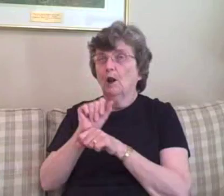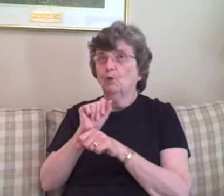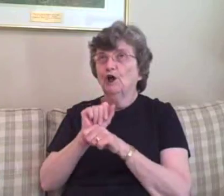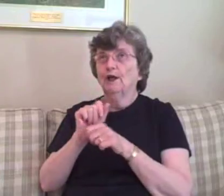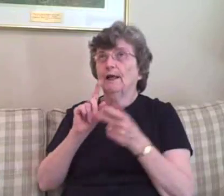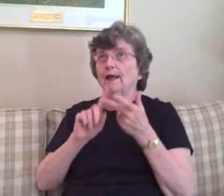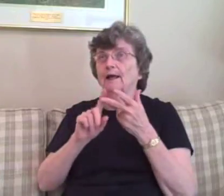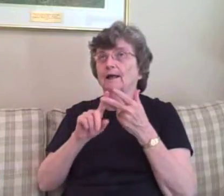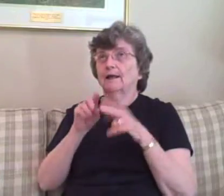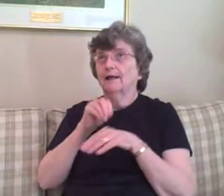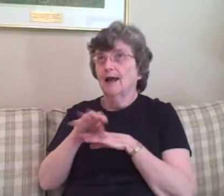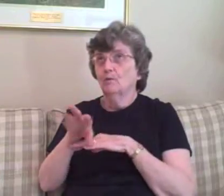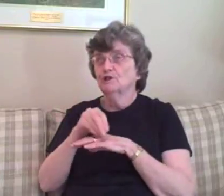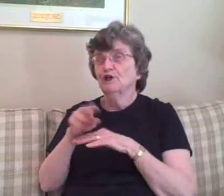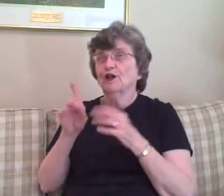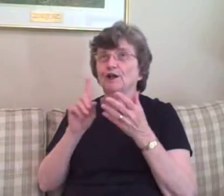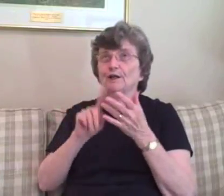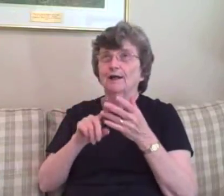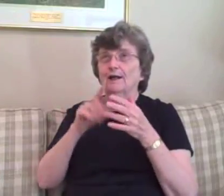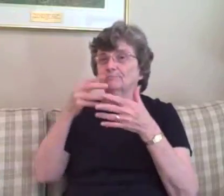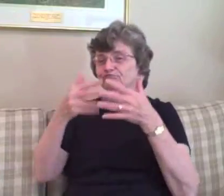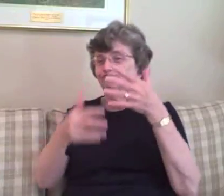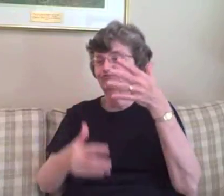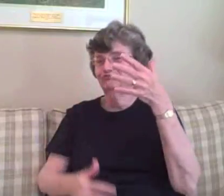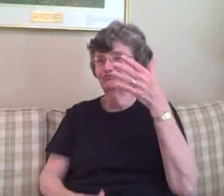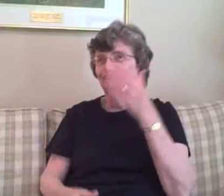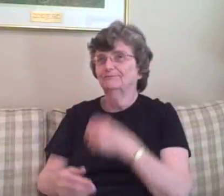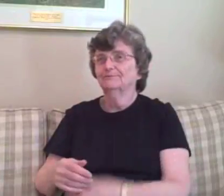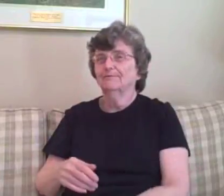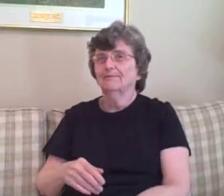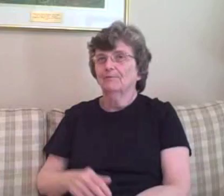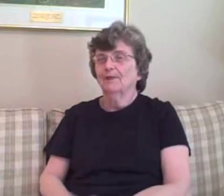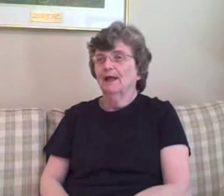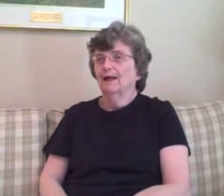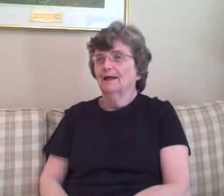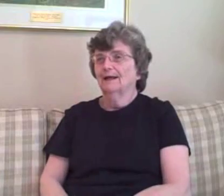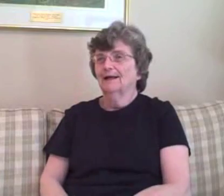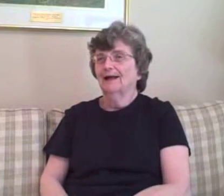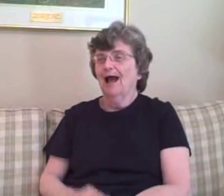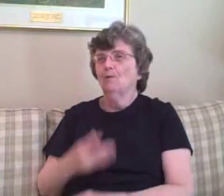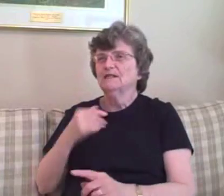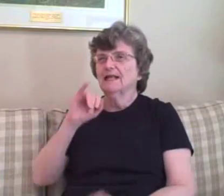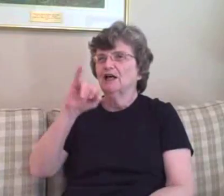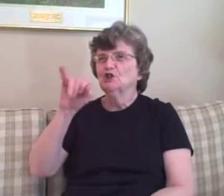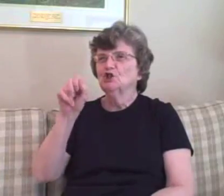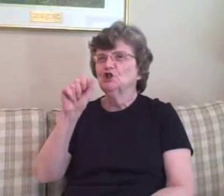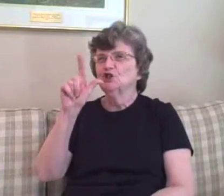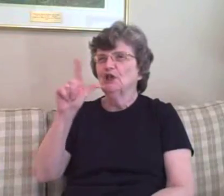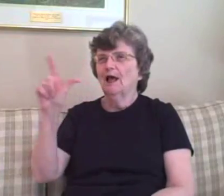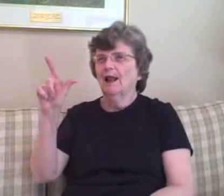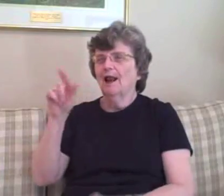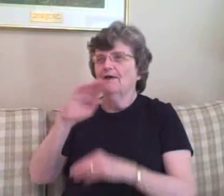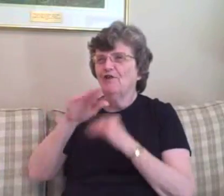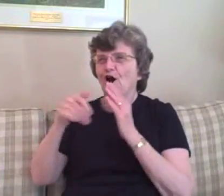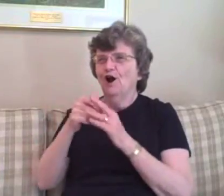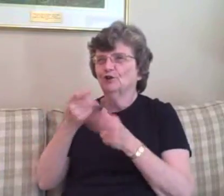with pastoral work, counseling, and a myriad of other things. So I suppose you could say I was a Jill of